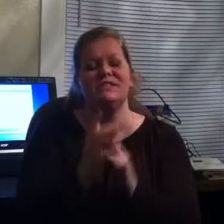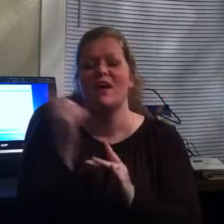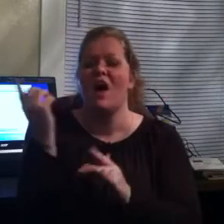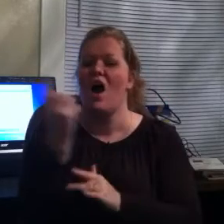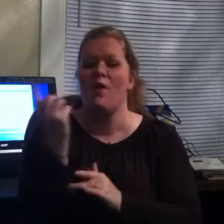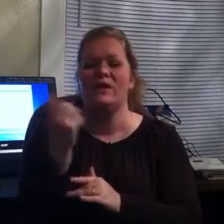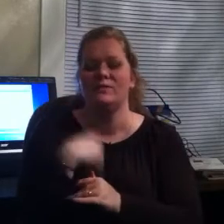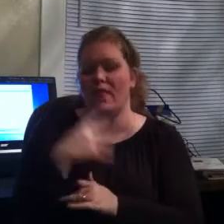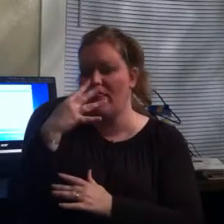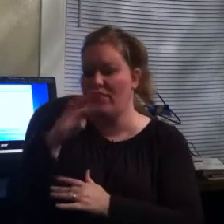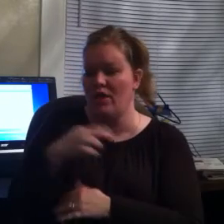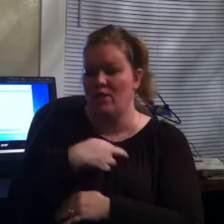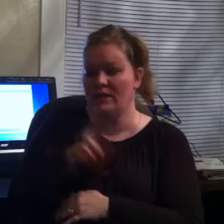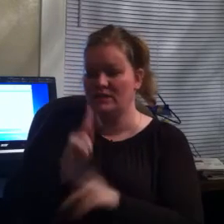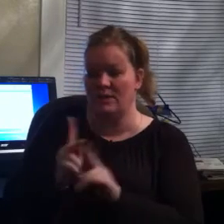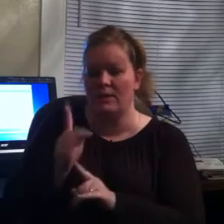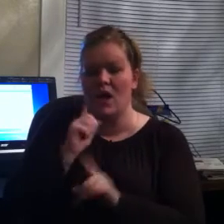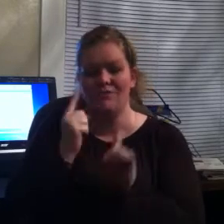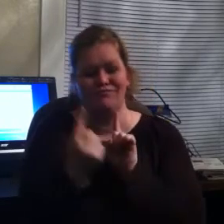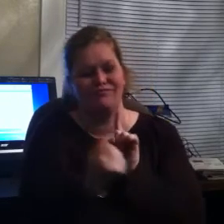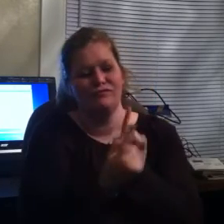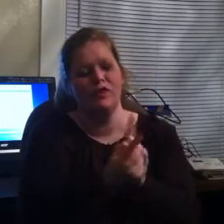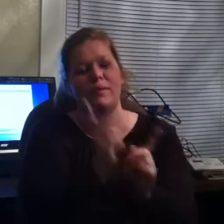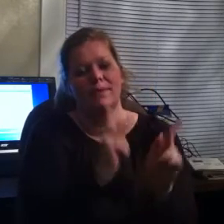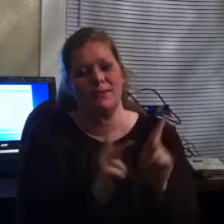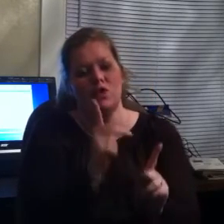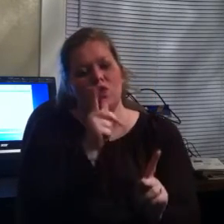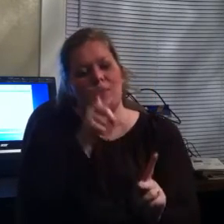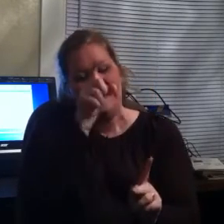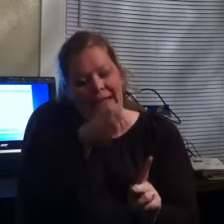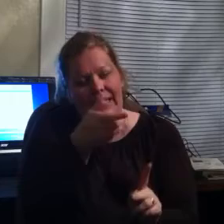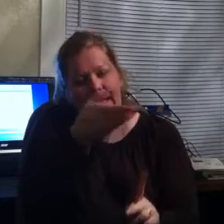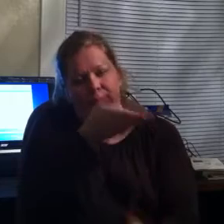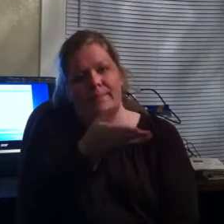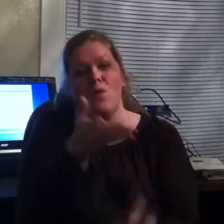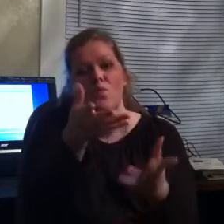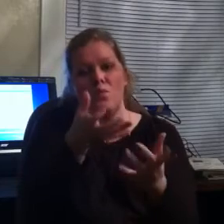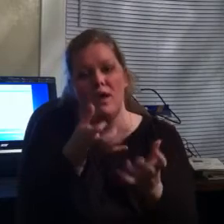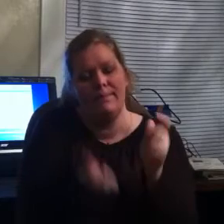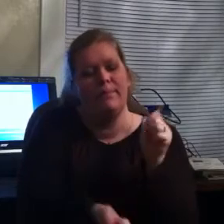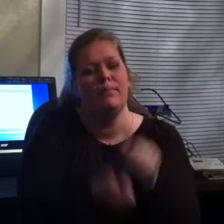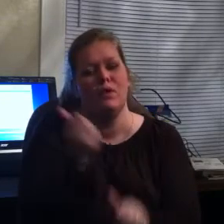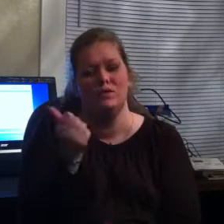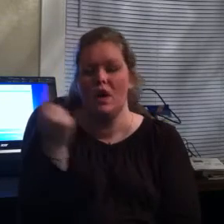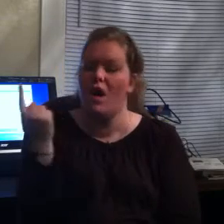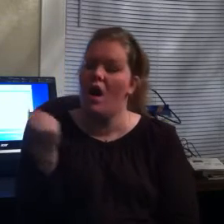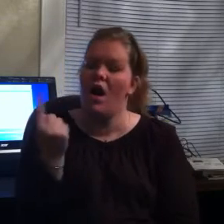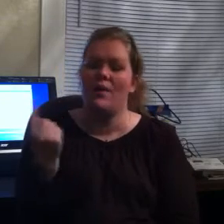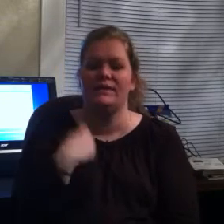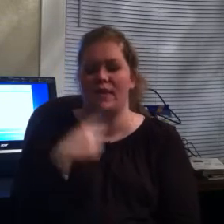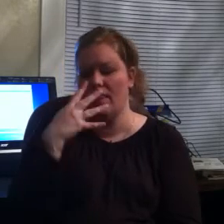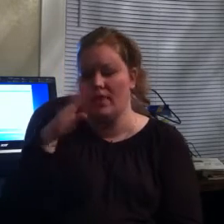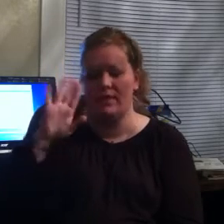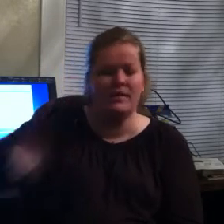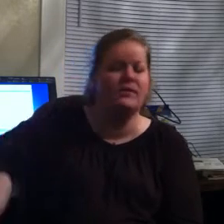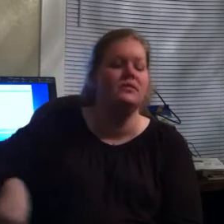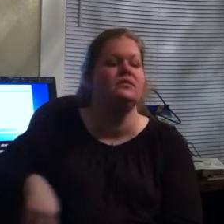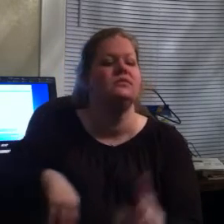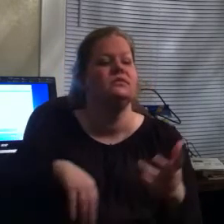religious crowd and go straight to the people who need him and want him the most. He'll always bypass that. He'll always pull the unlovely